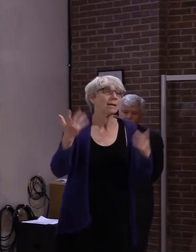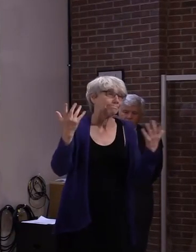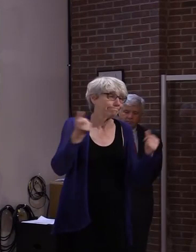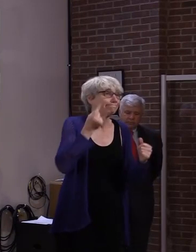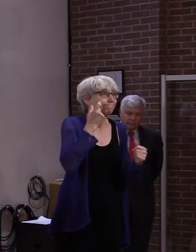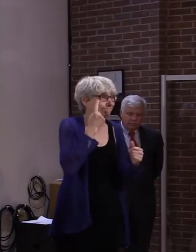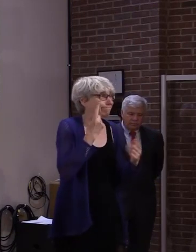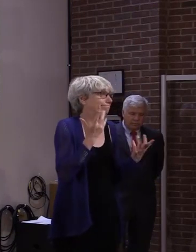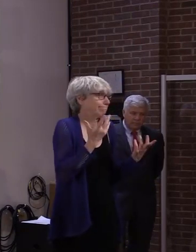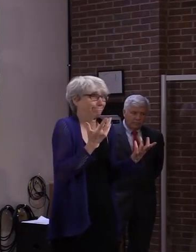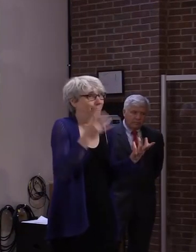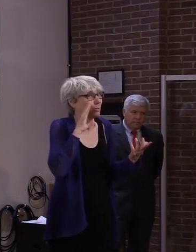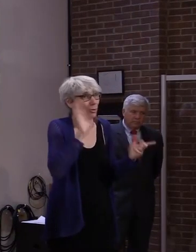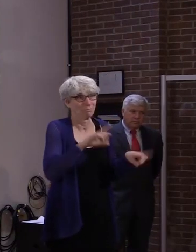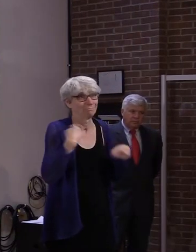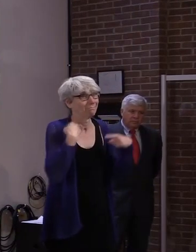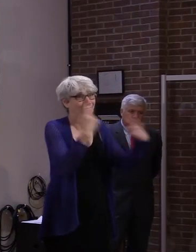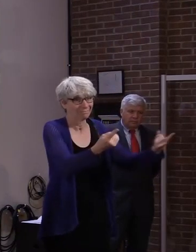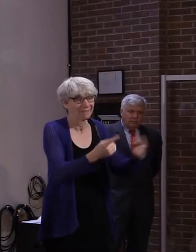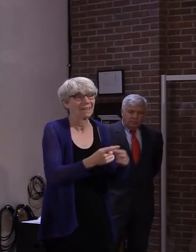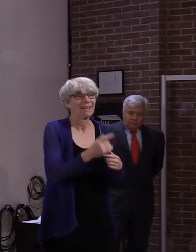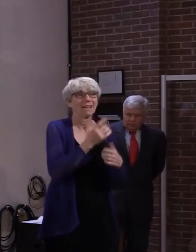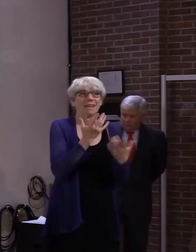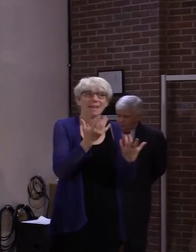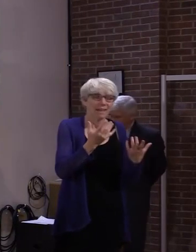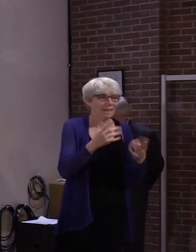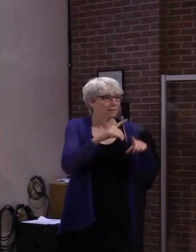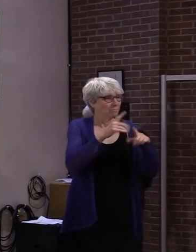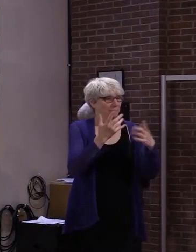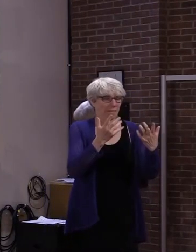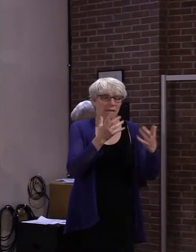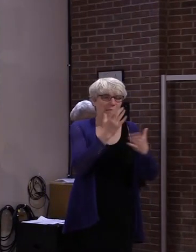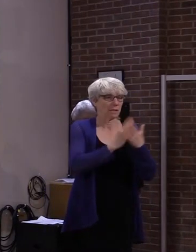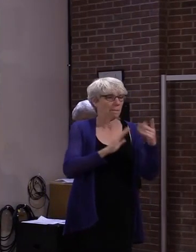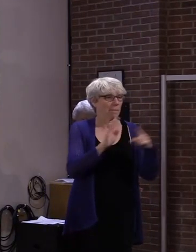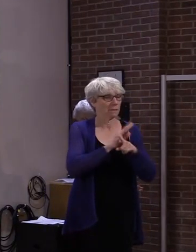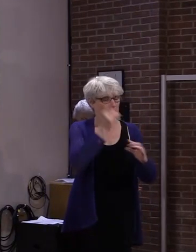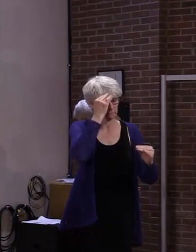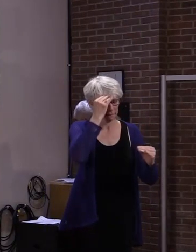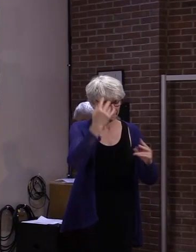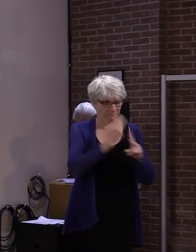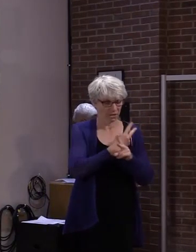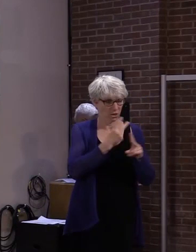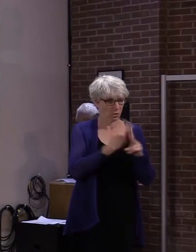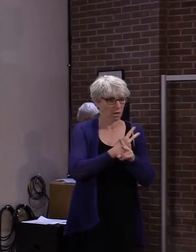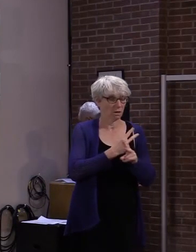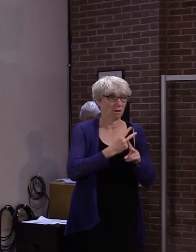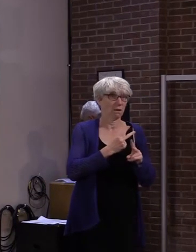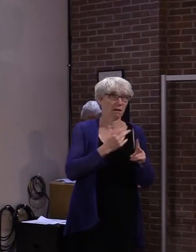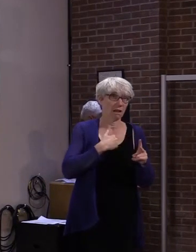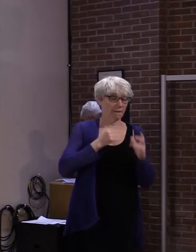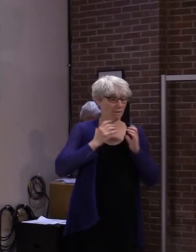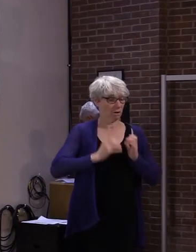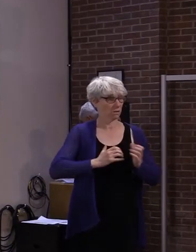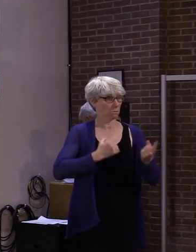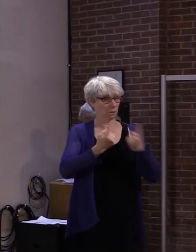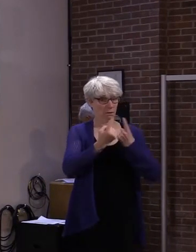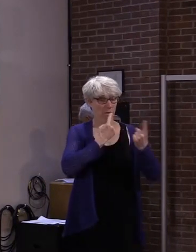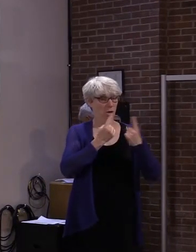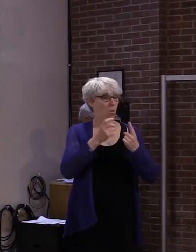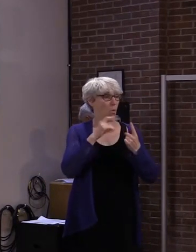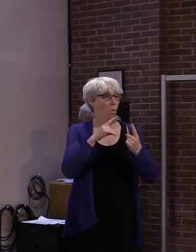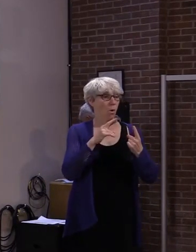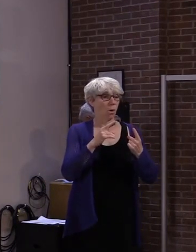customers coming through their door or whether they're it's their employees they have to do their own risk assessment and decide if